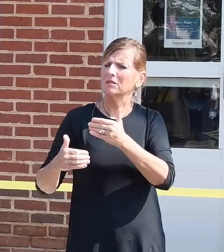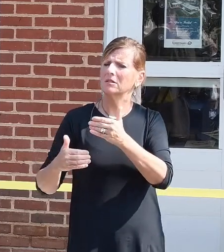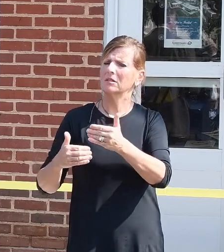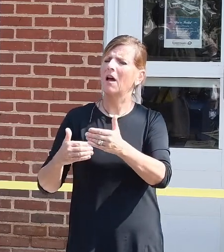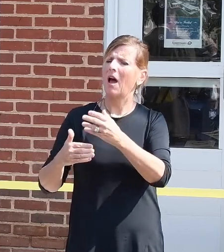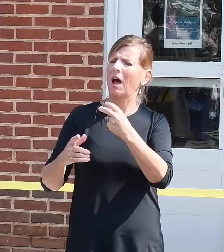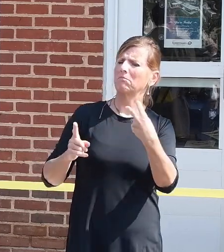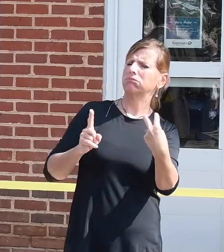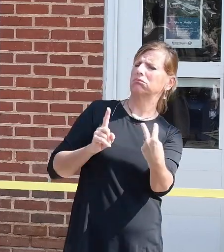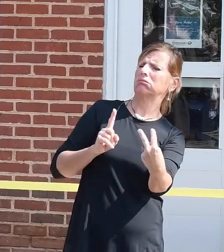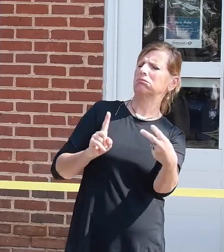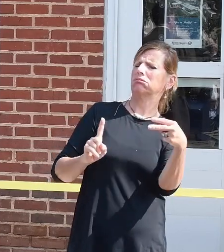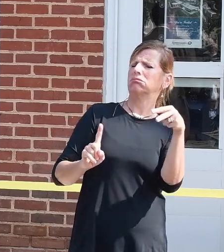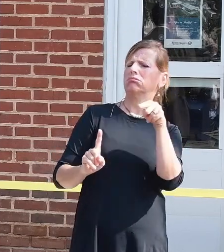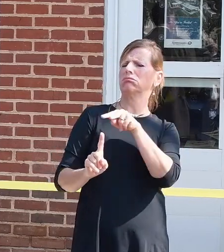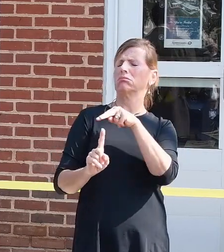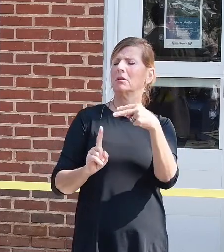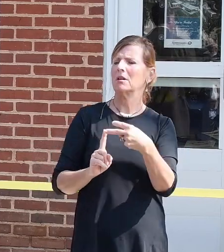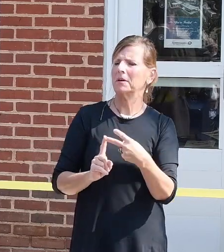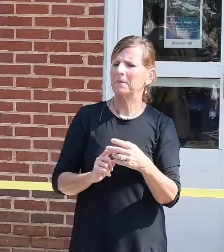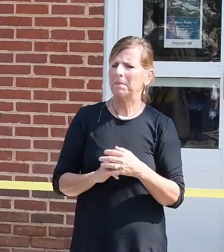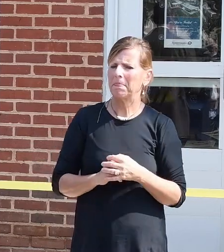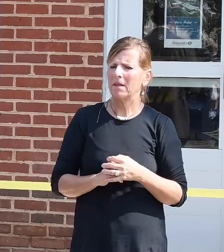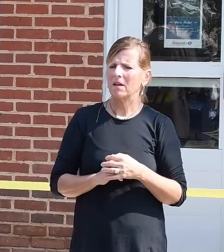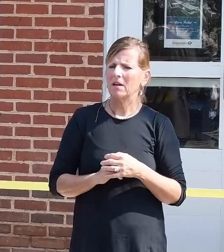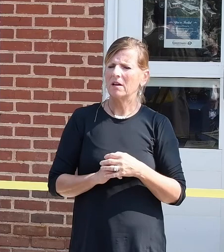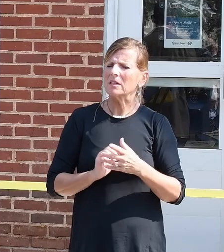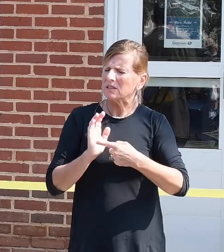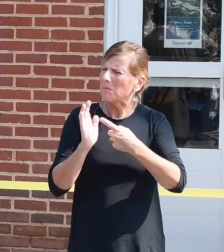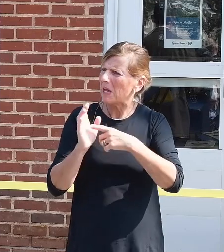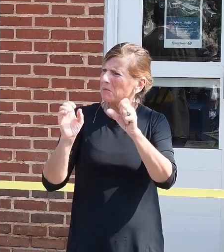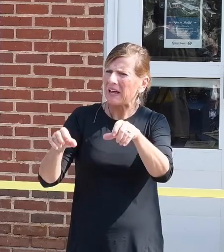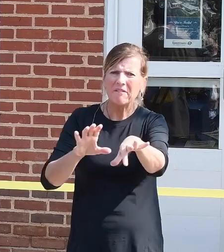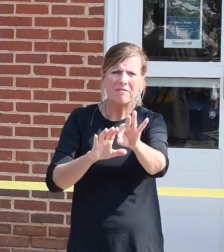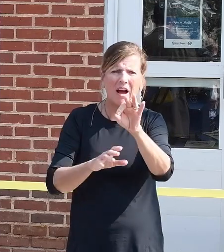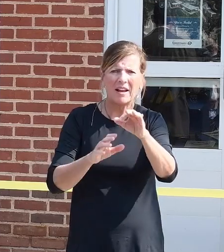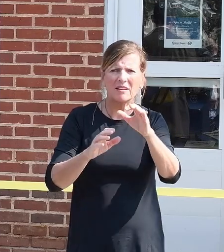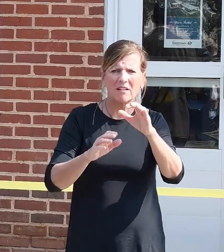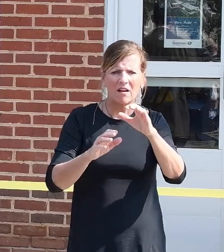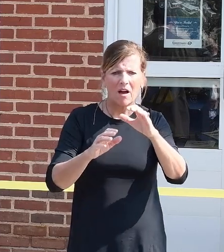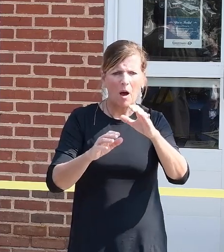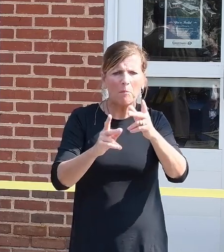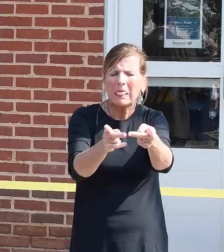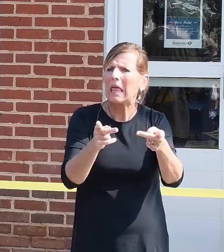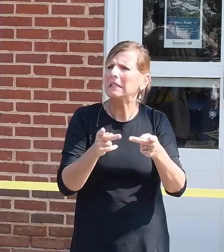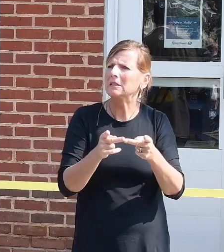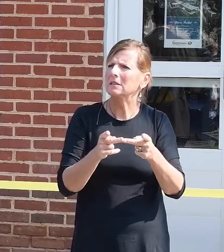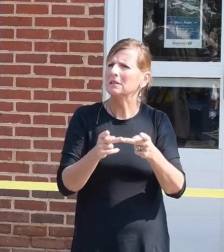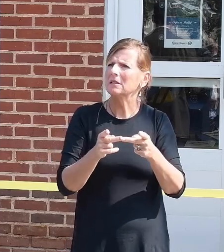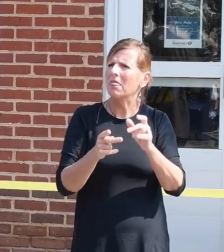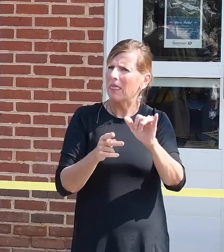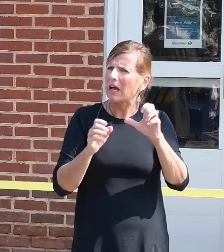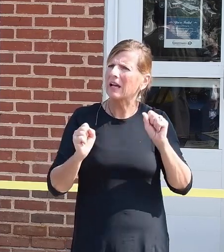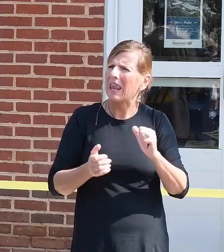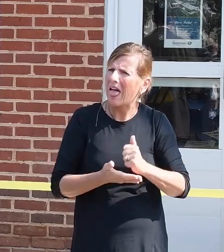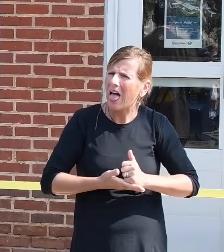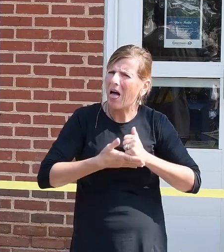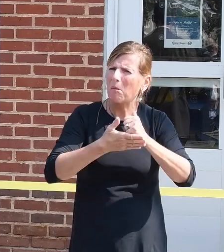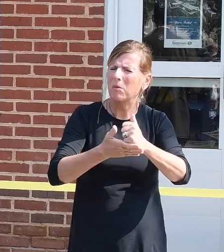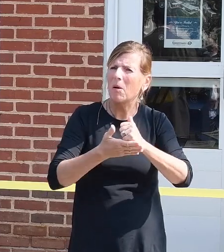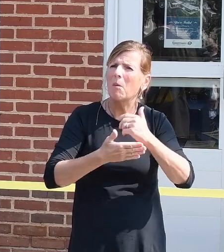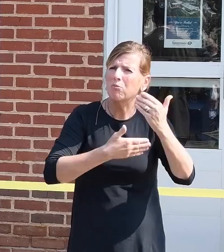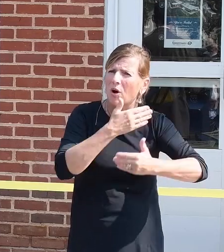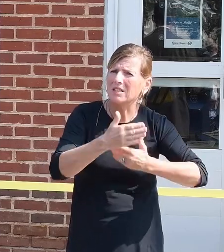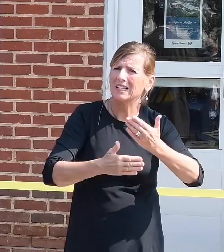find physical locations that can help you process the history of this country and get us to a new